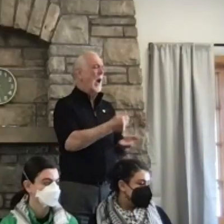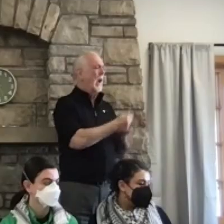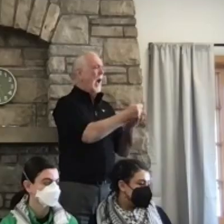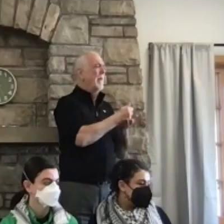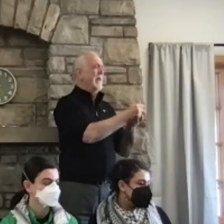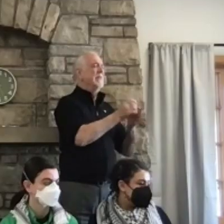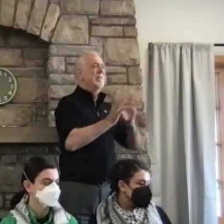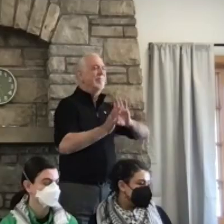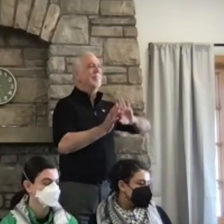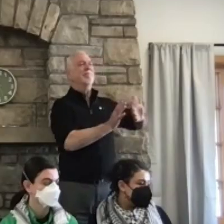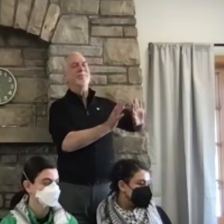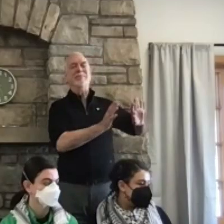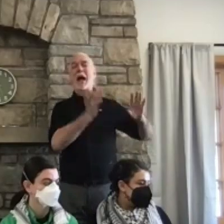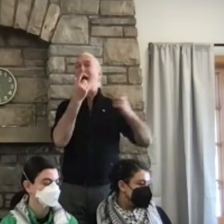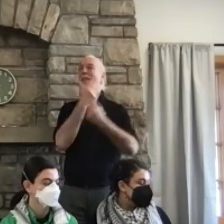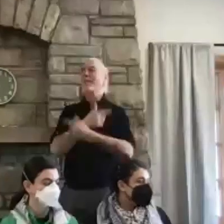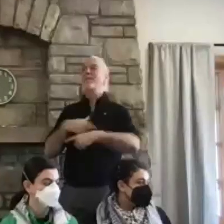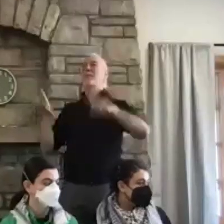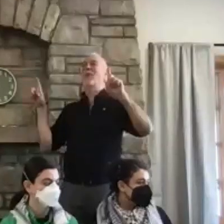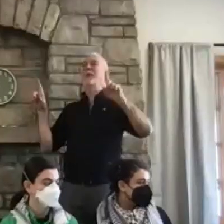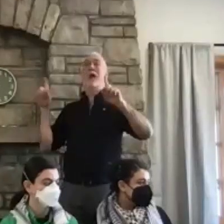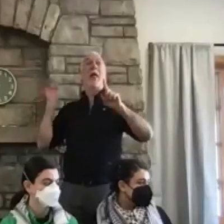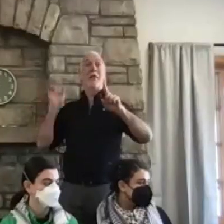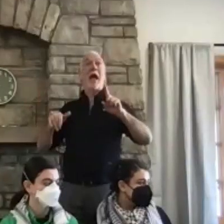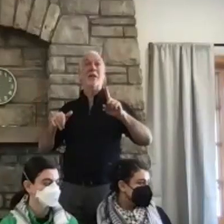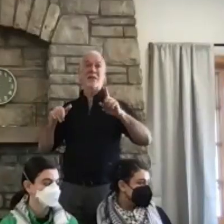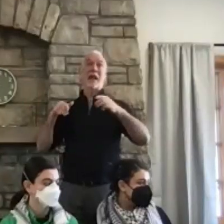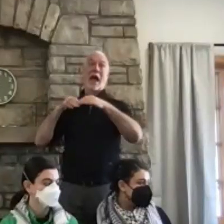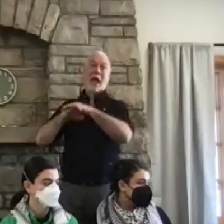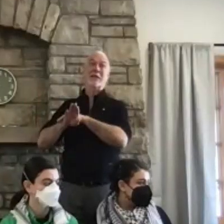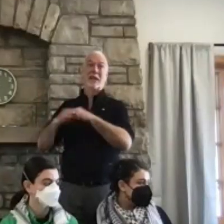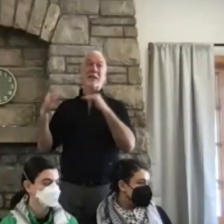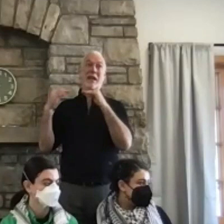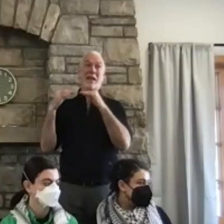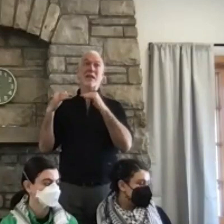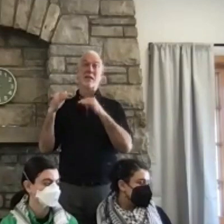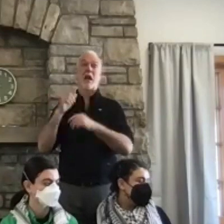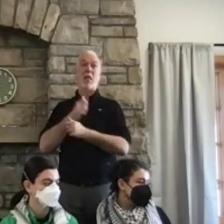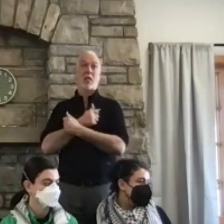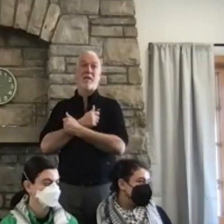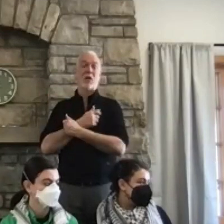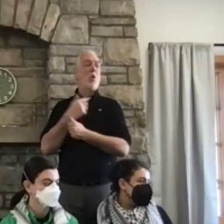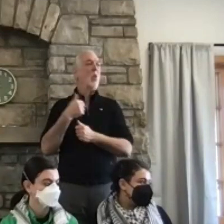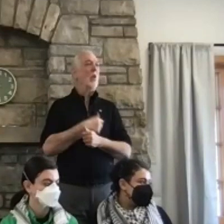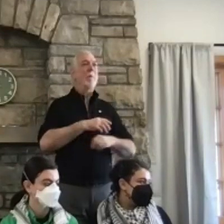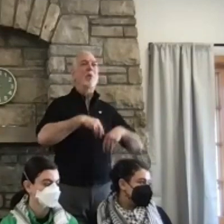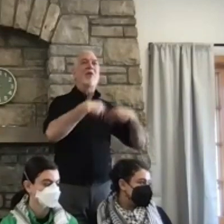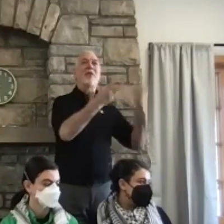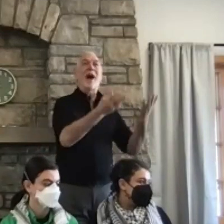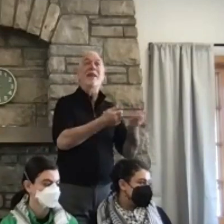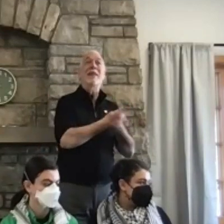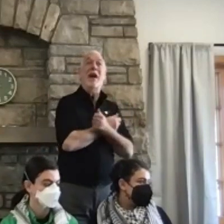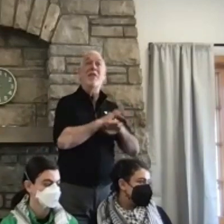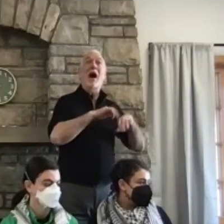is in this notion of access is love, because we can provide love by providing all of our